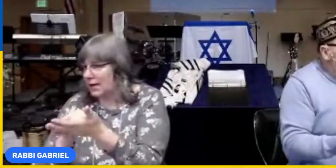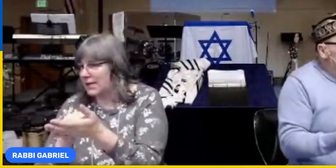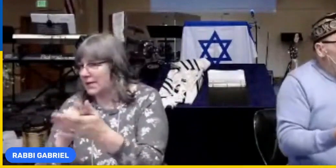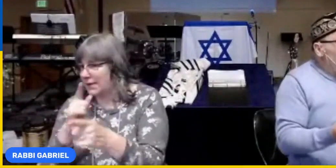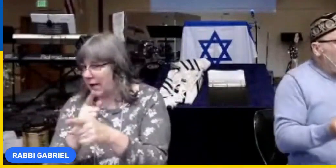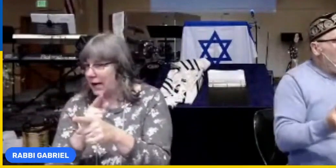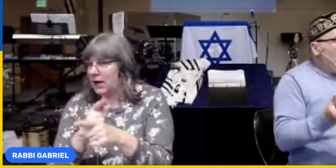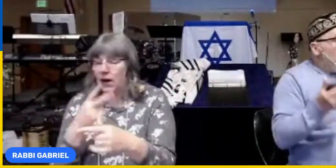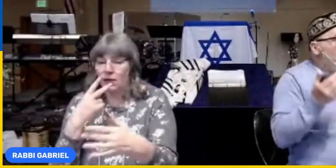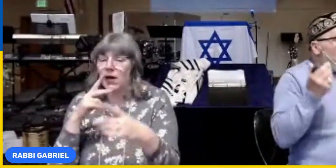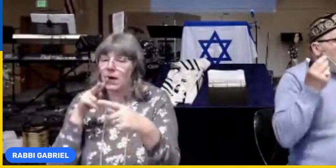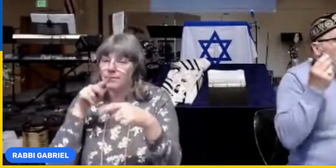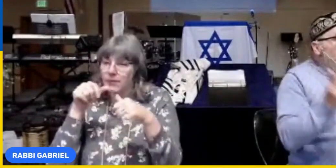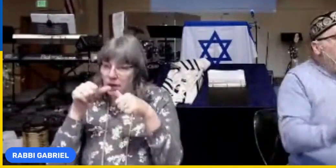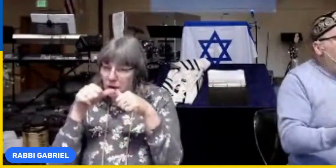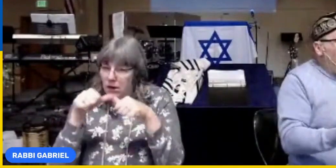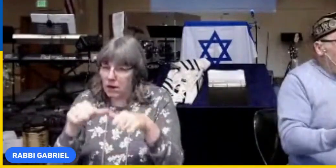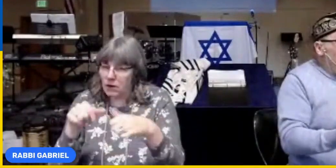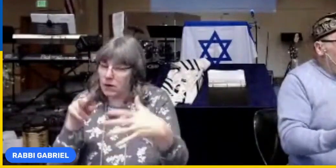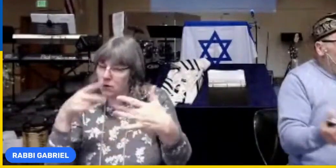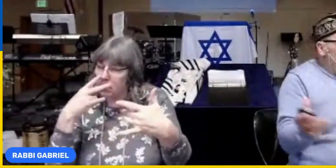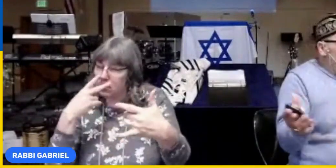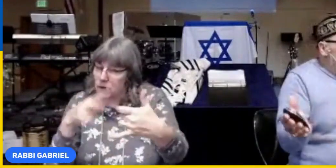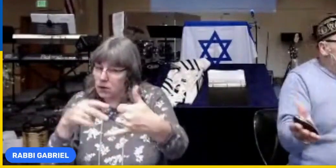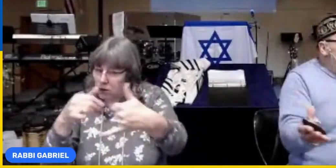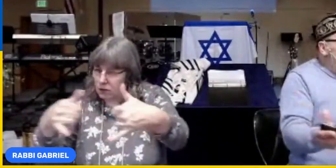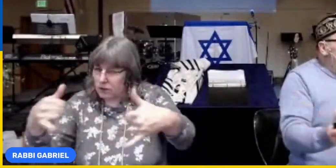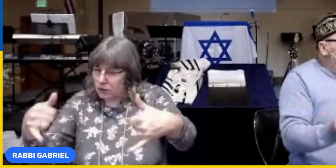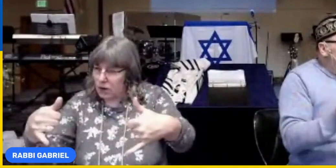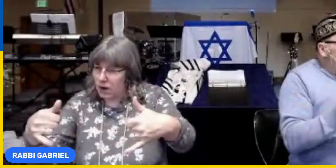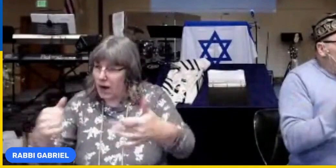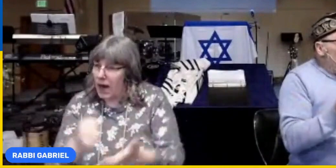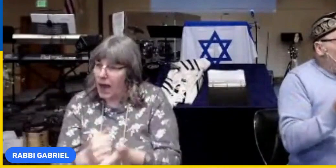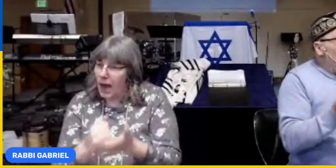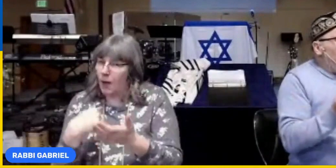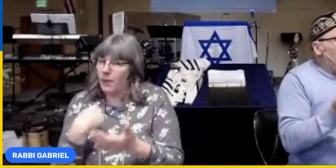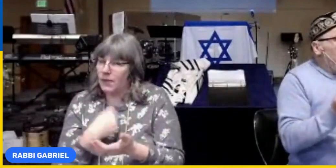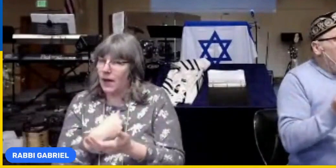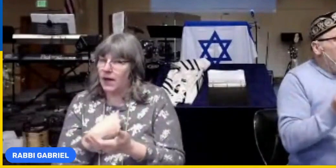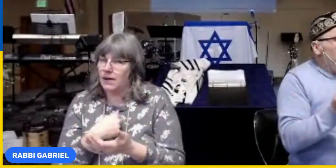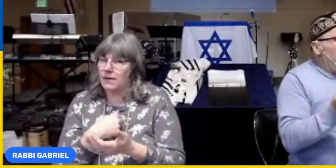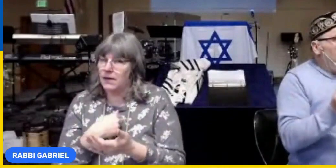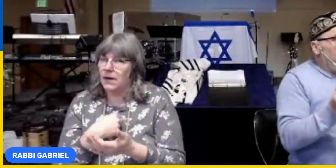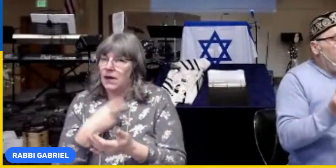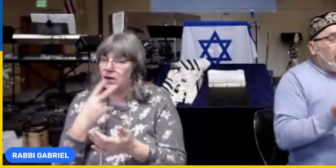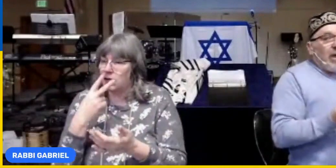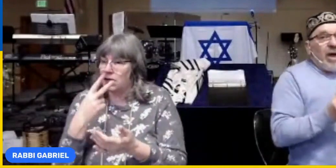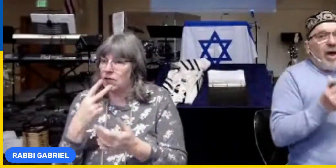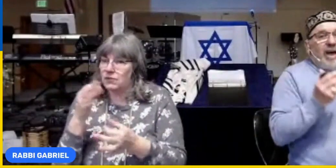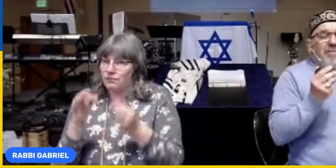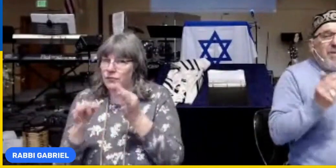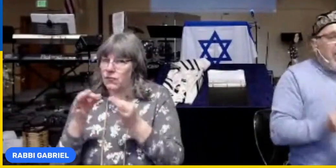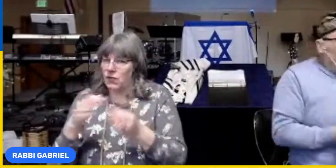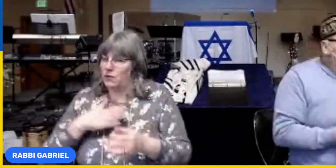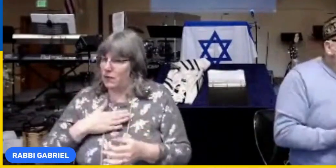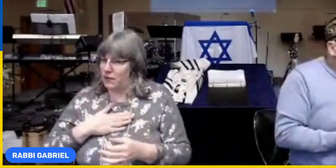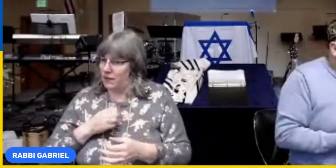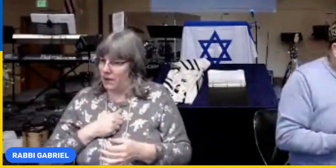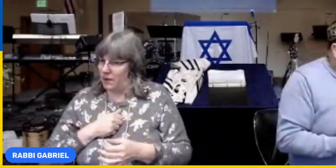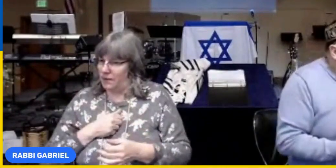us, right? When we read that, it's like looking into a mirror.